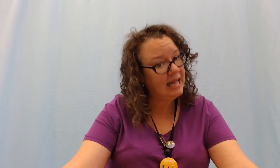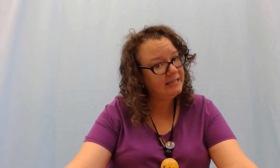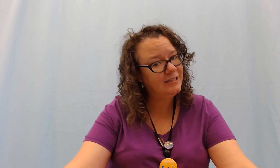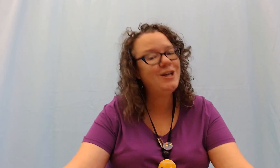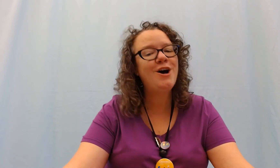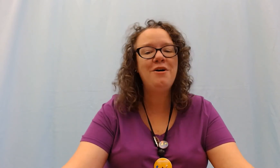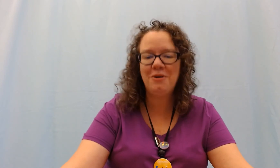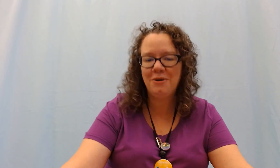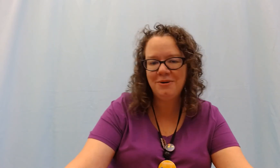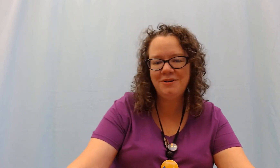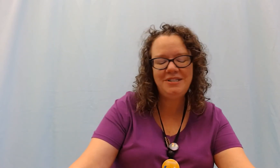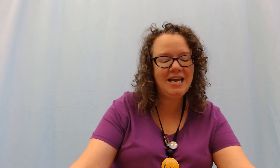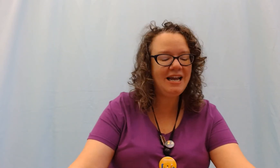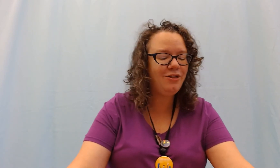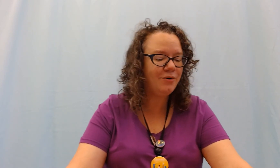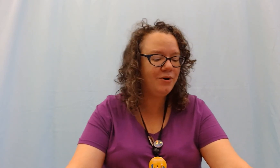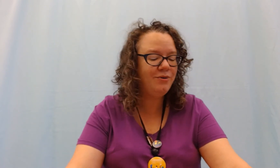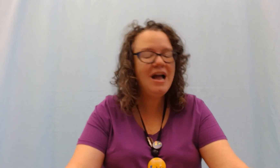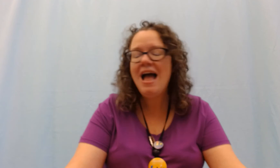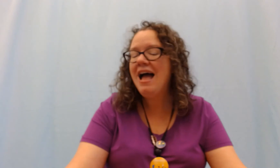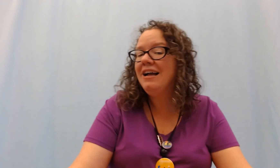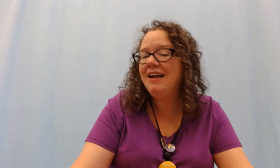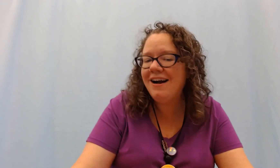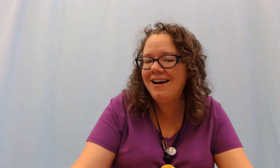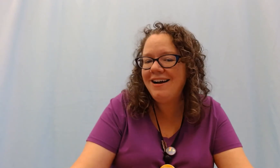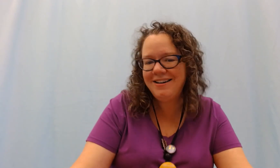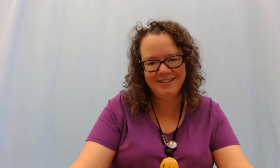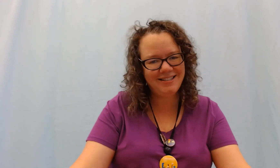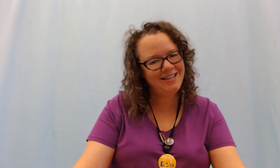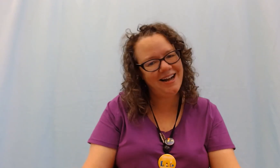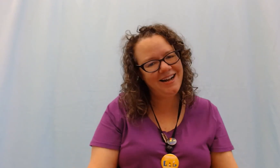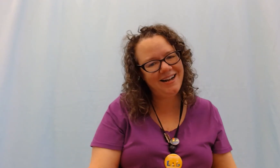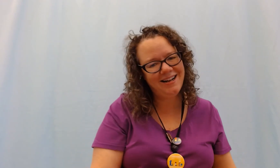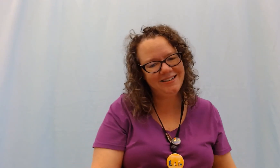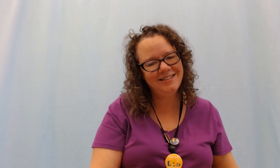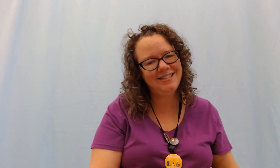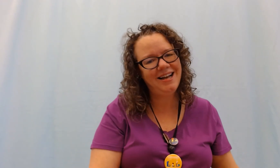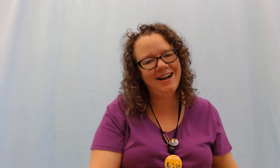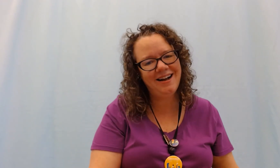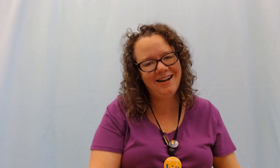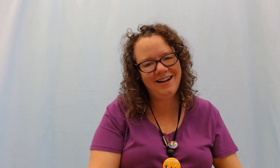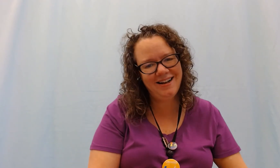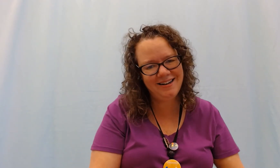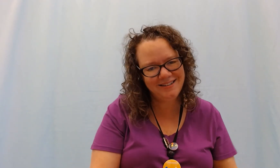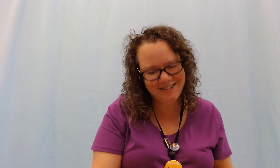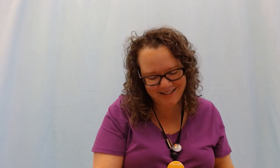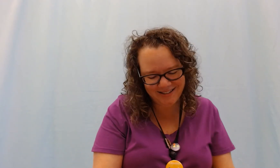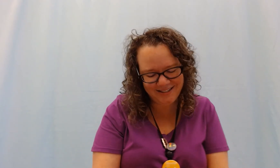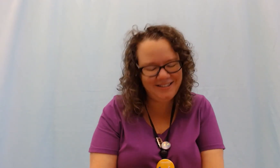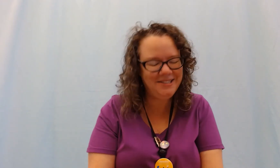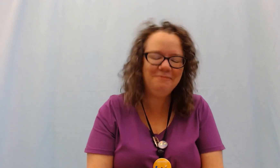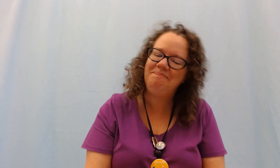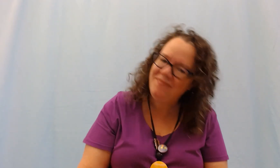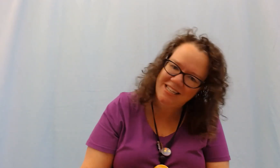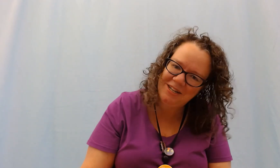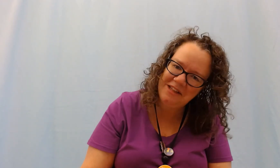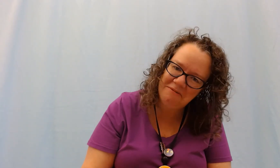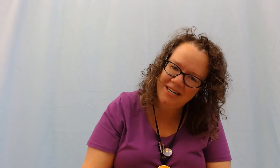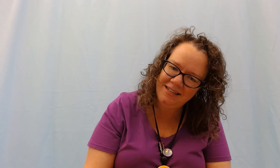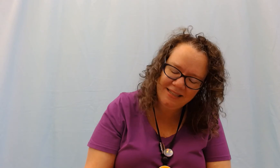last the whole day through. Cuddles, cuddles, cuddles. That's all that one is.